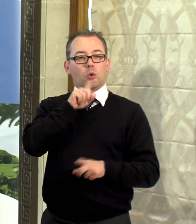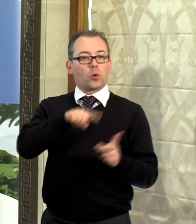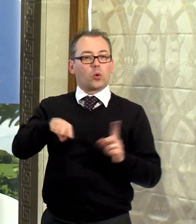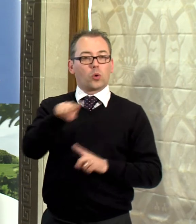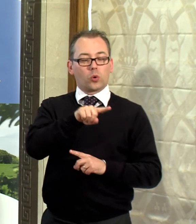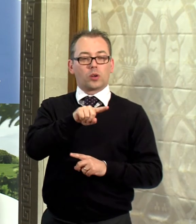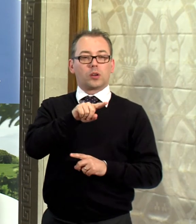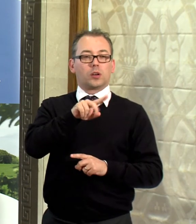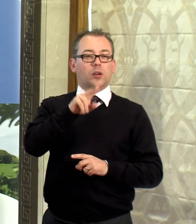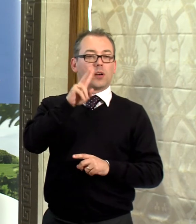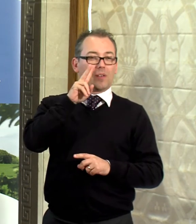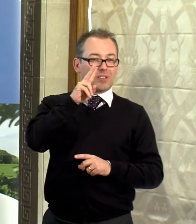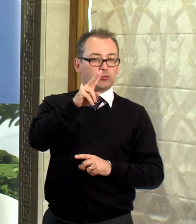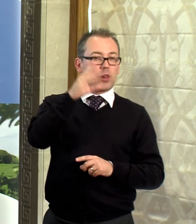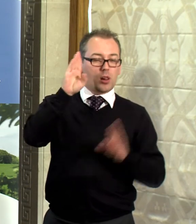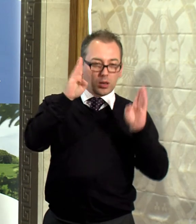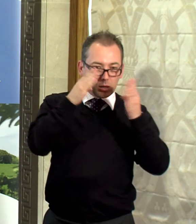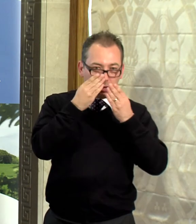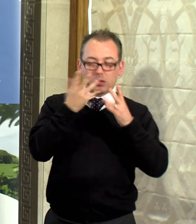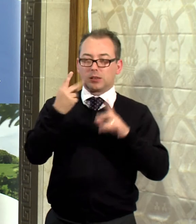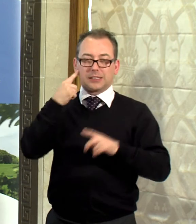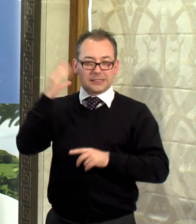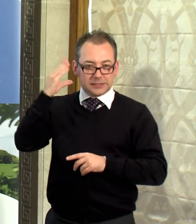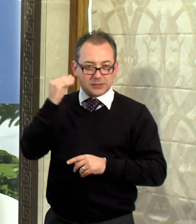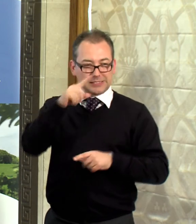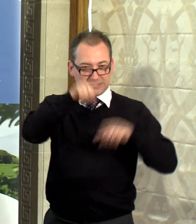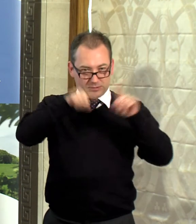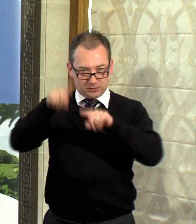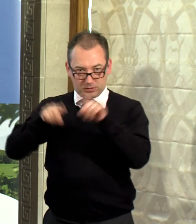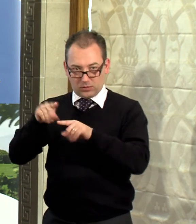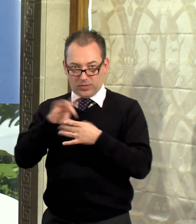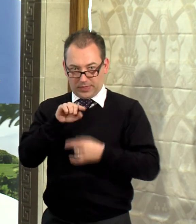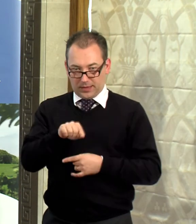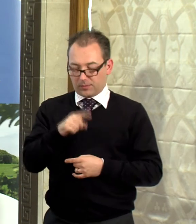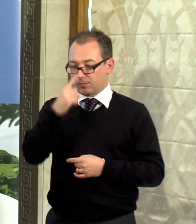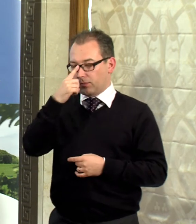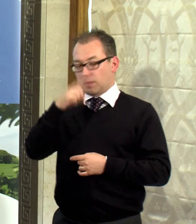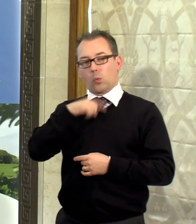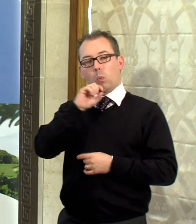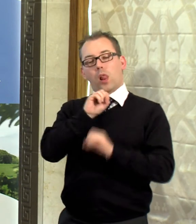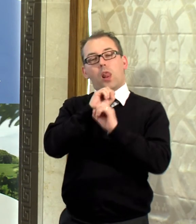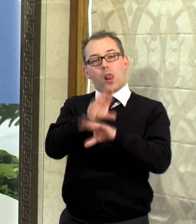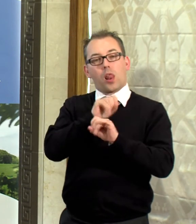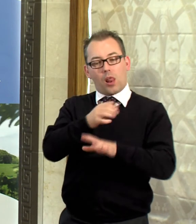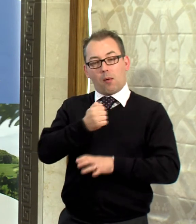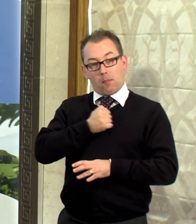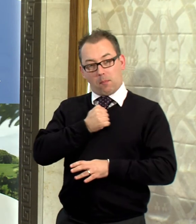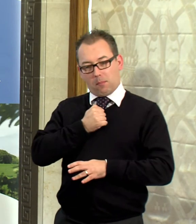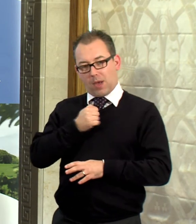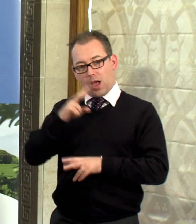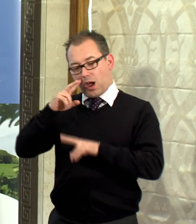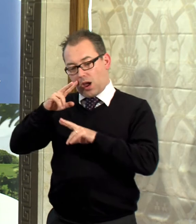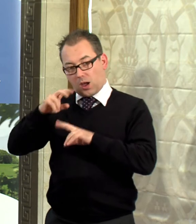varying visual and hearing ability and disabilities. And I'll present some of my findings from an